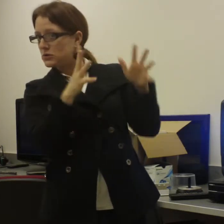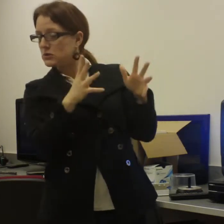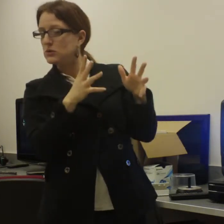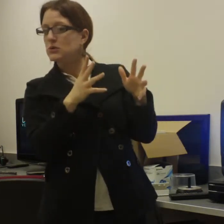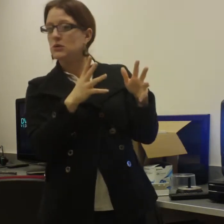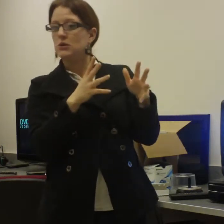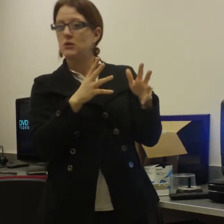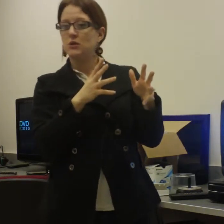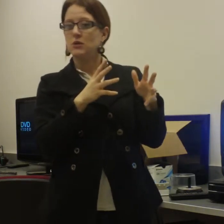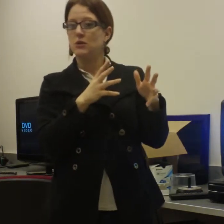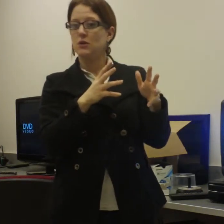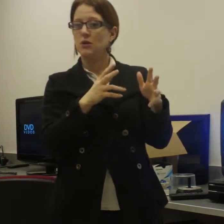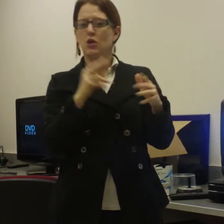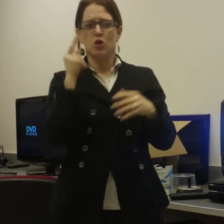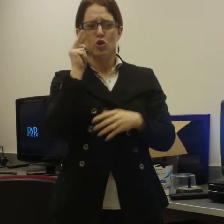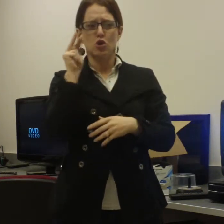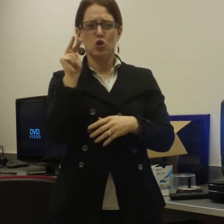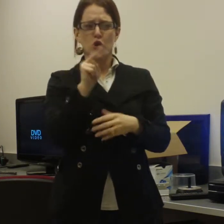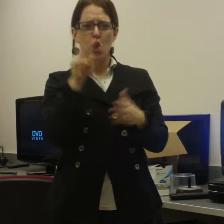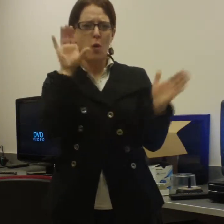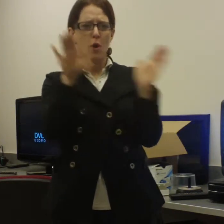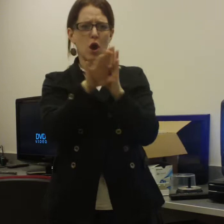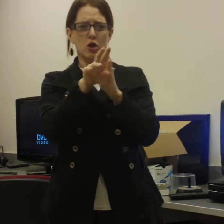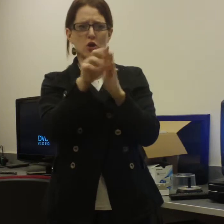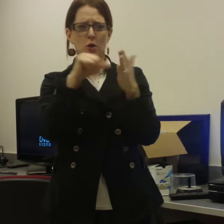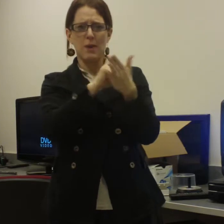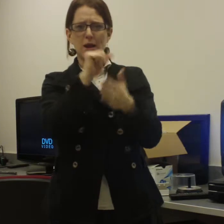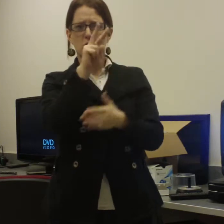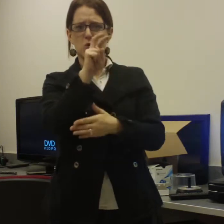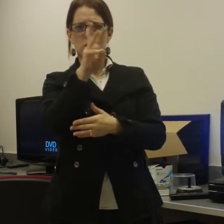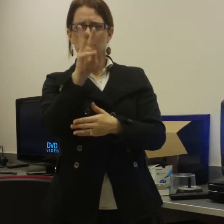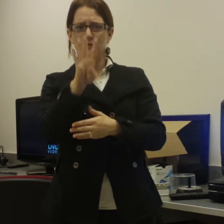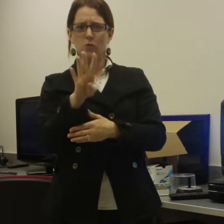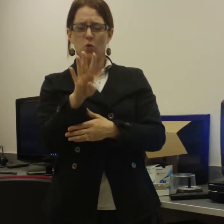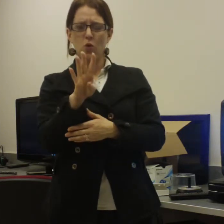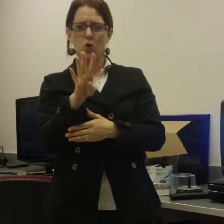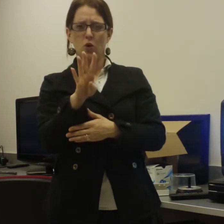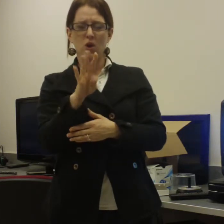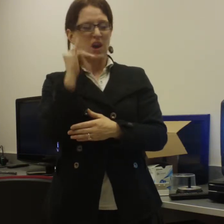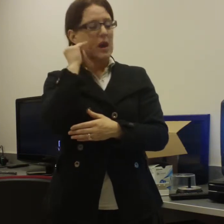Somebody describe to me what you think has happened here. Somebody who hasn't read the introduction.